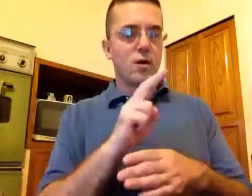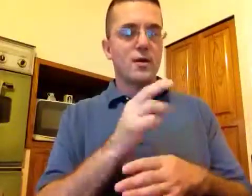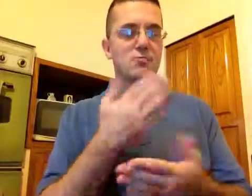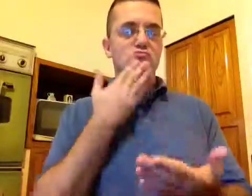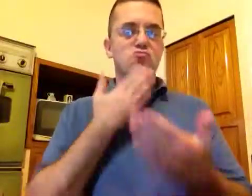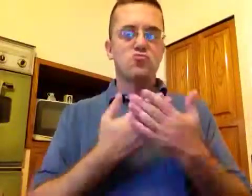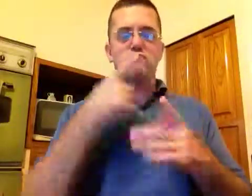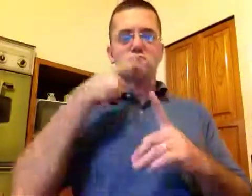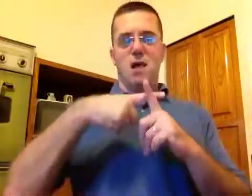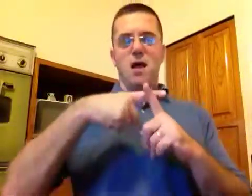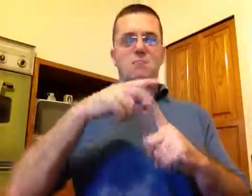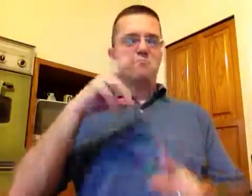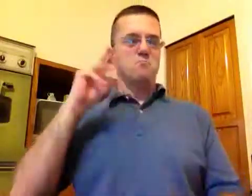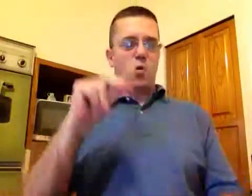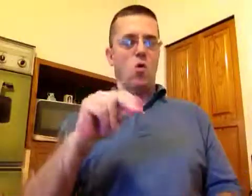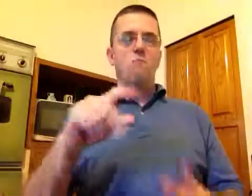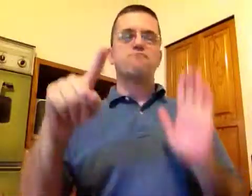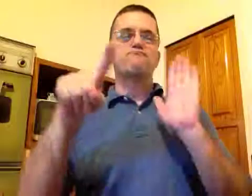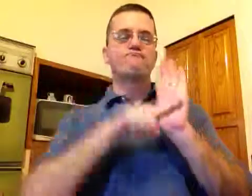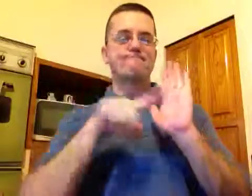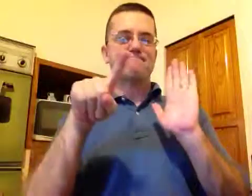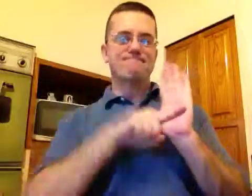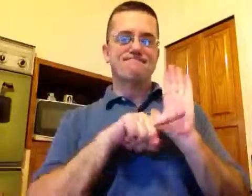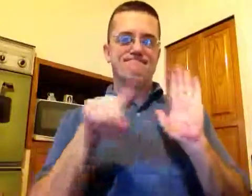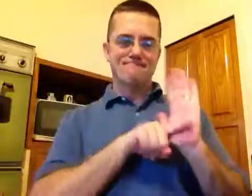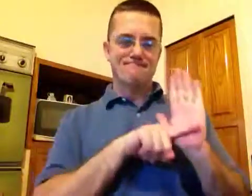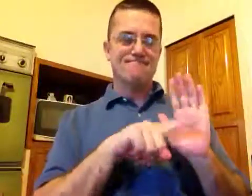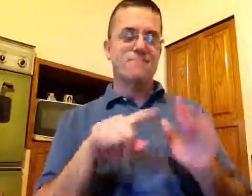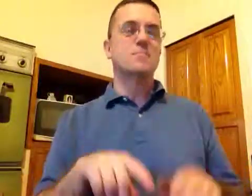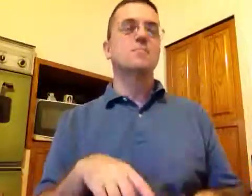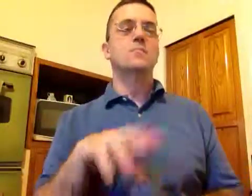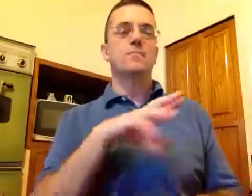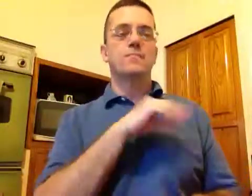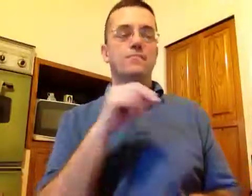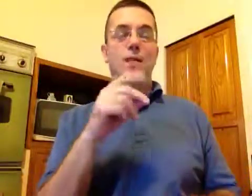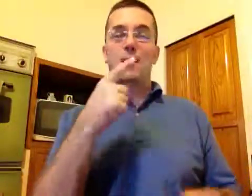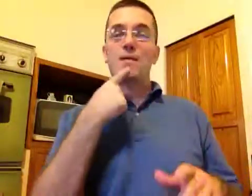doesn't have an upside use. And I'm not saying that there should be laws passed to take it away from you.